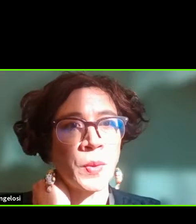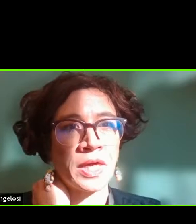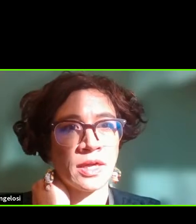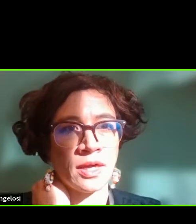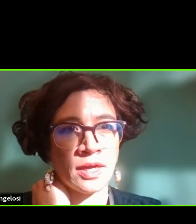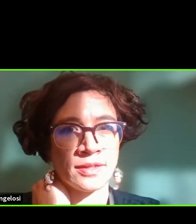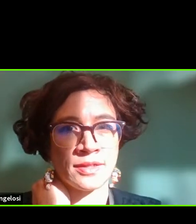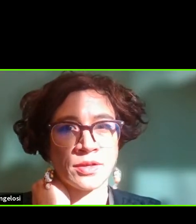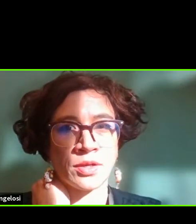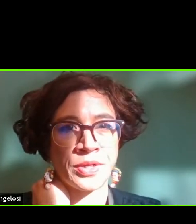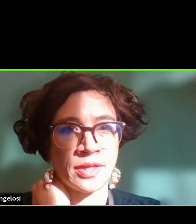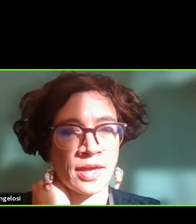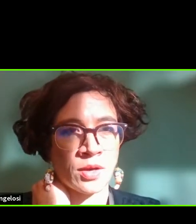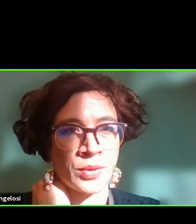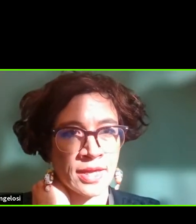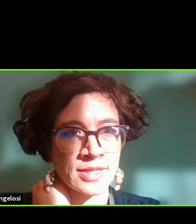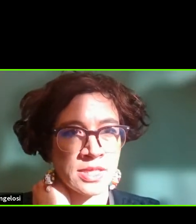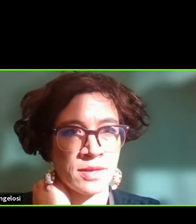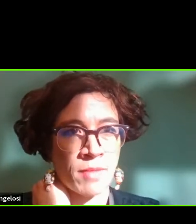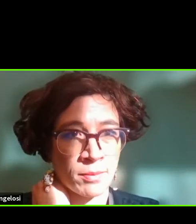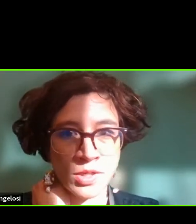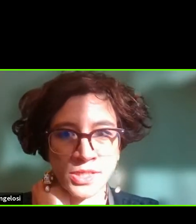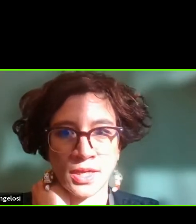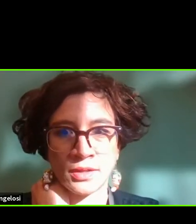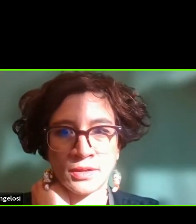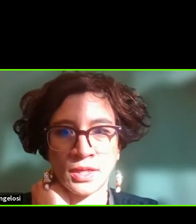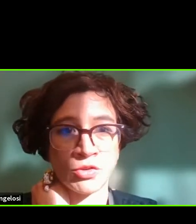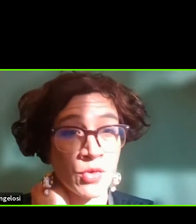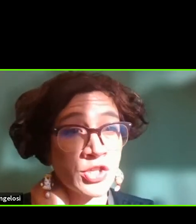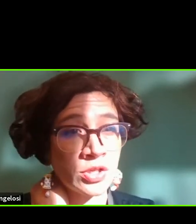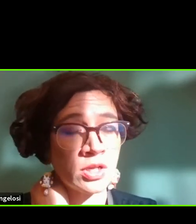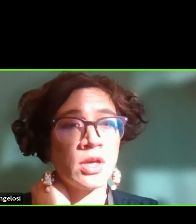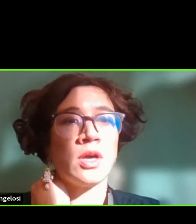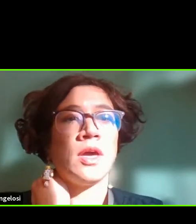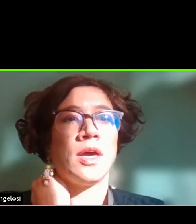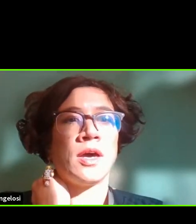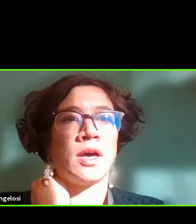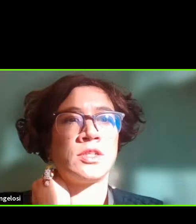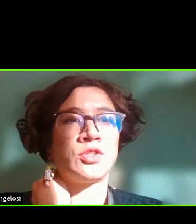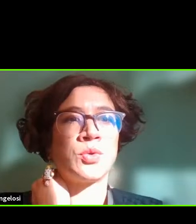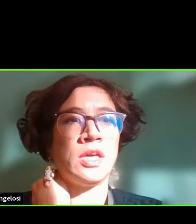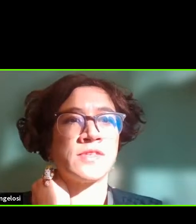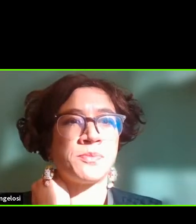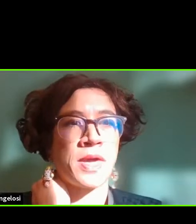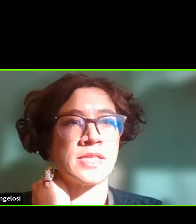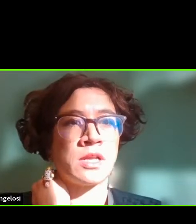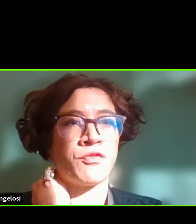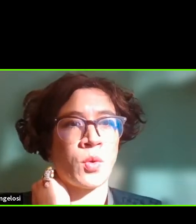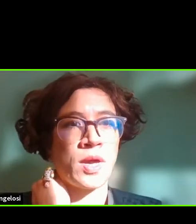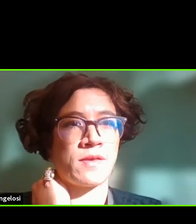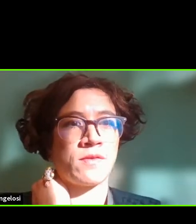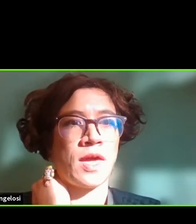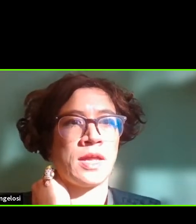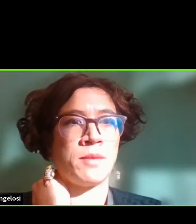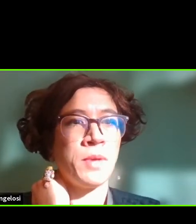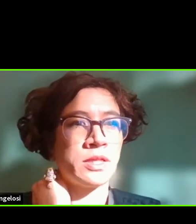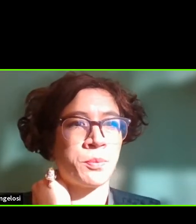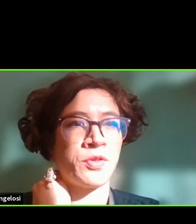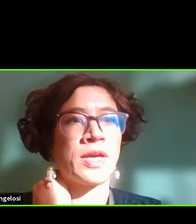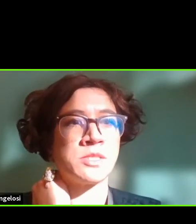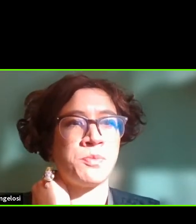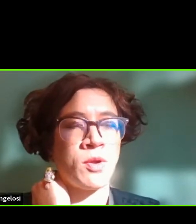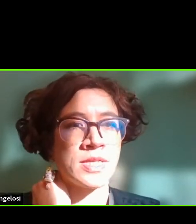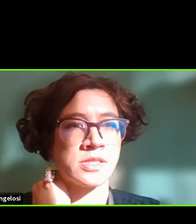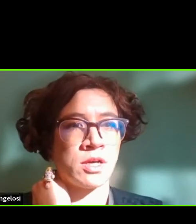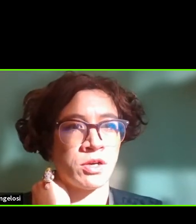is doing with ILC members in the region to give space and voice and build